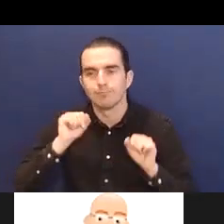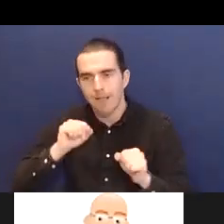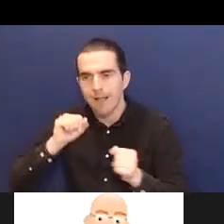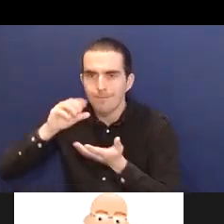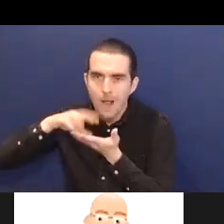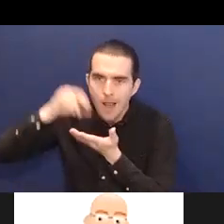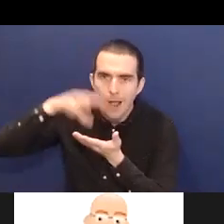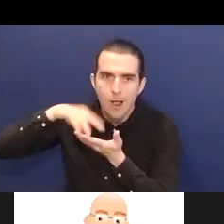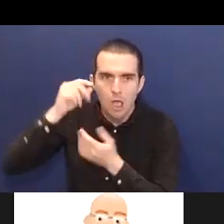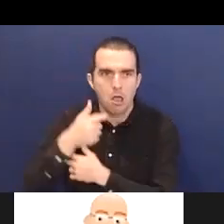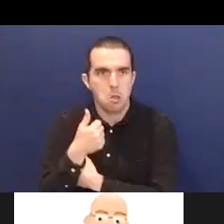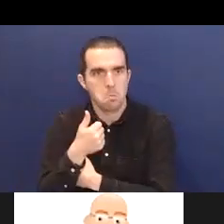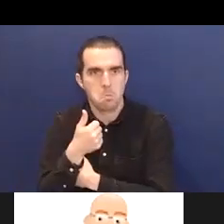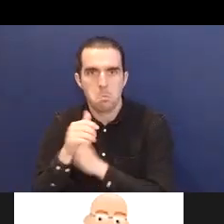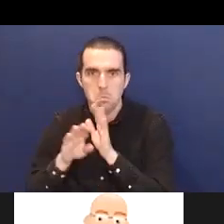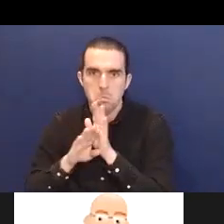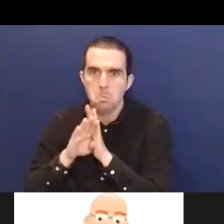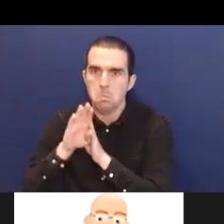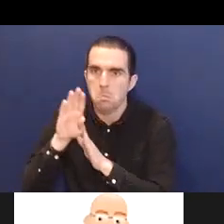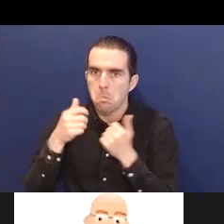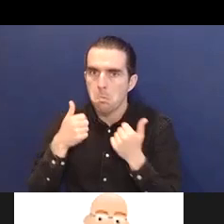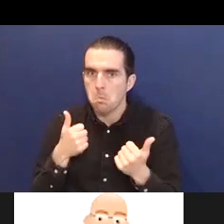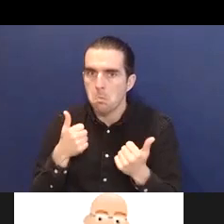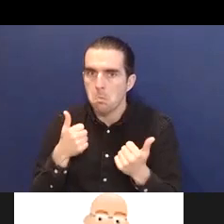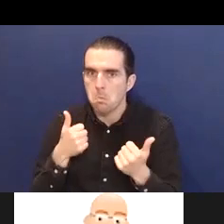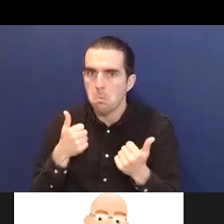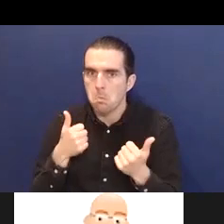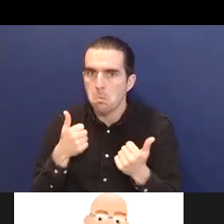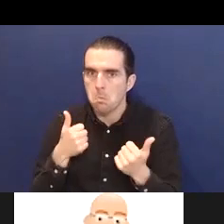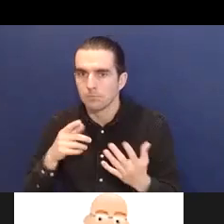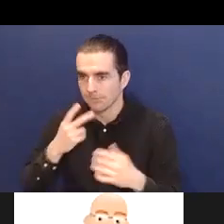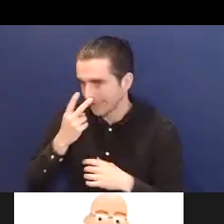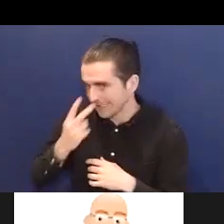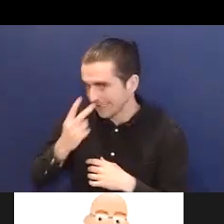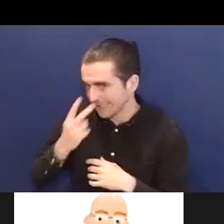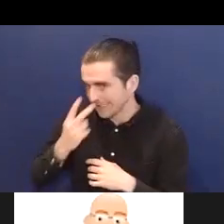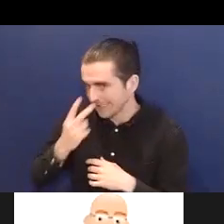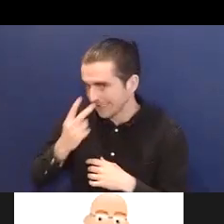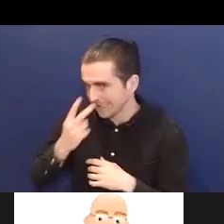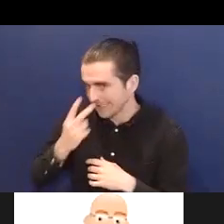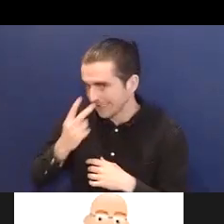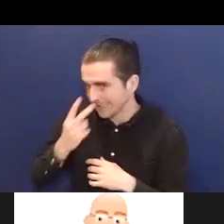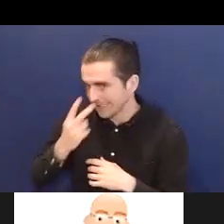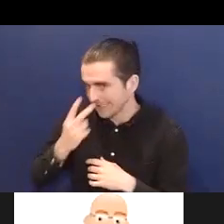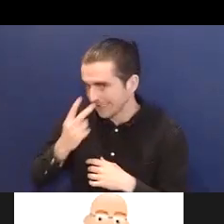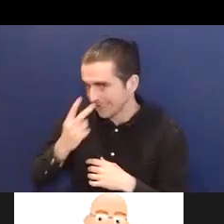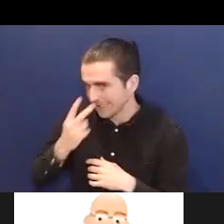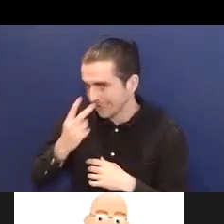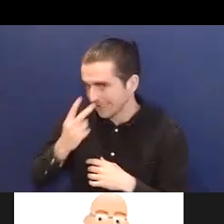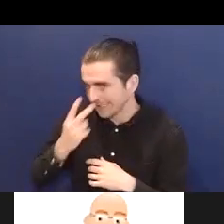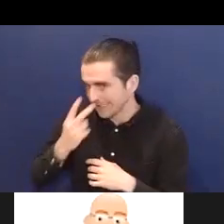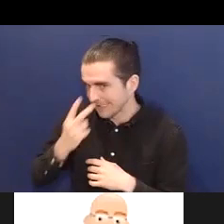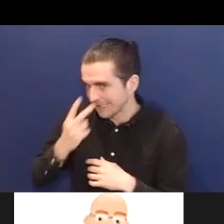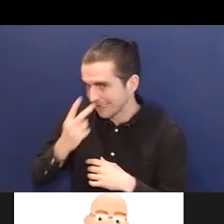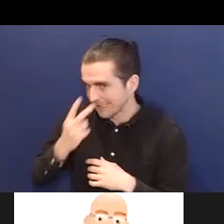isn't clear, but there is definitely an aspect of this which means that parents feel that their children are safer at home because